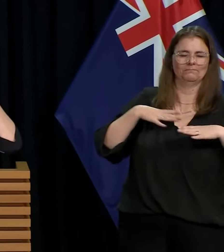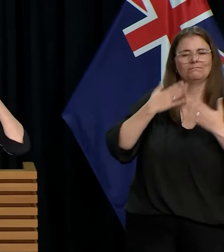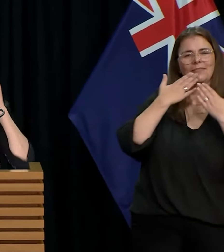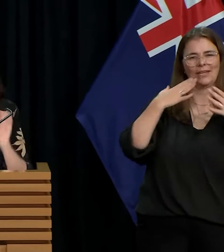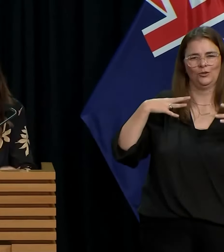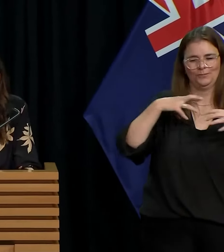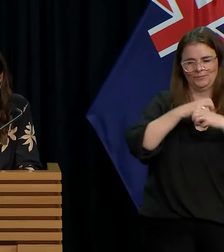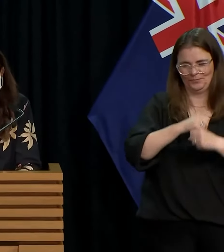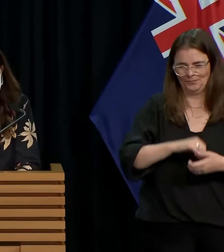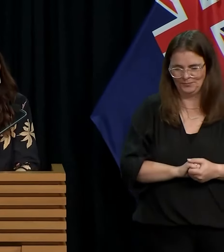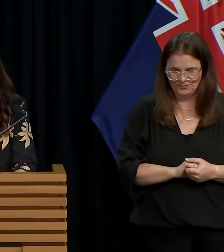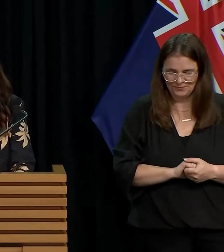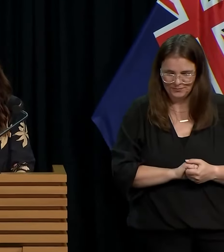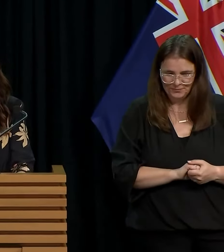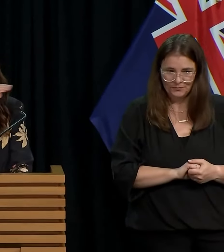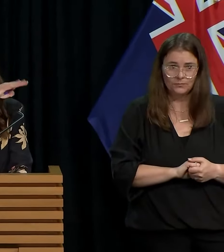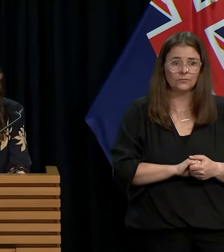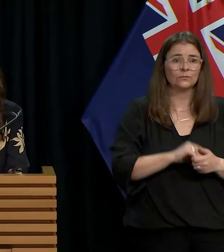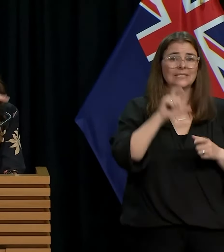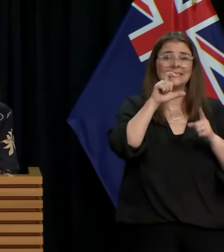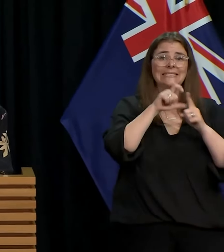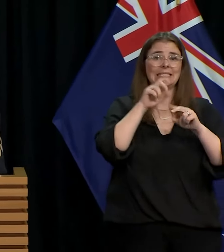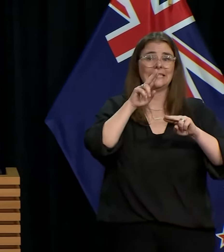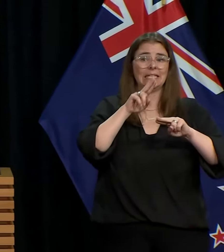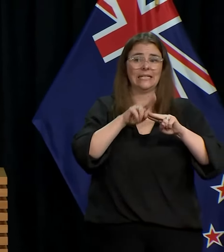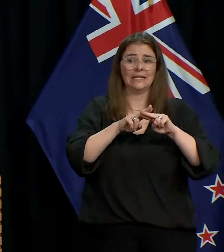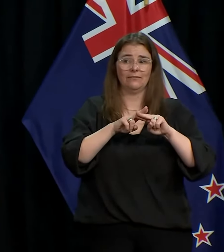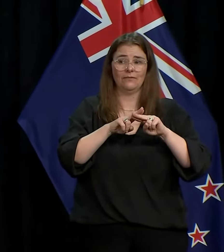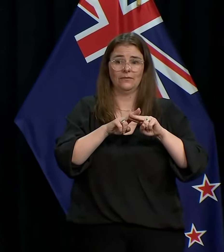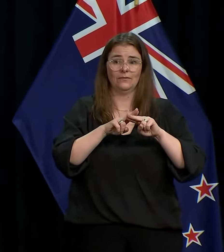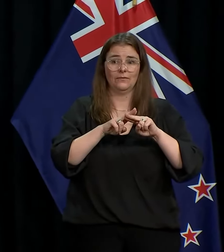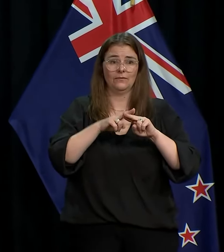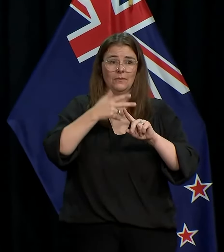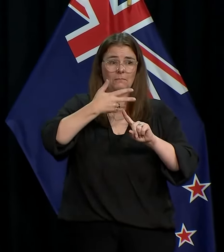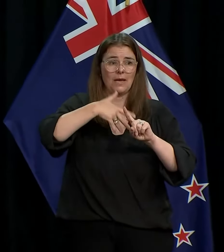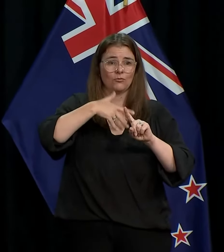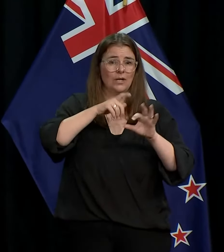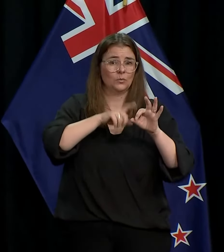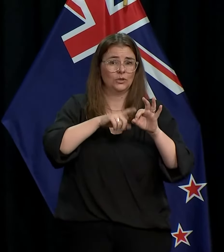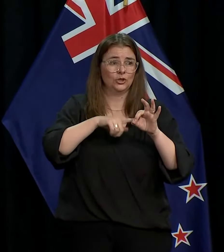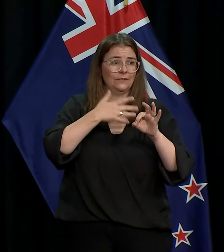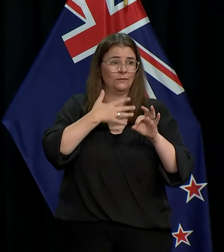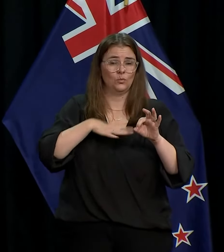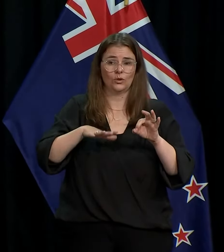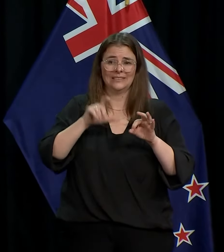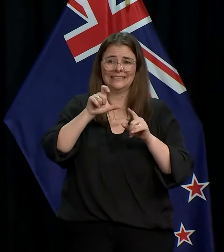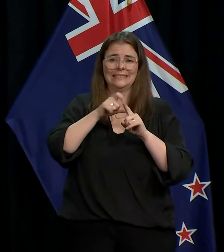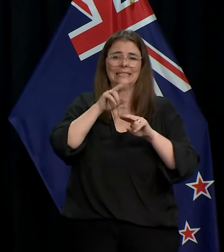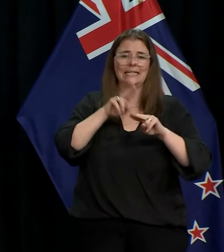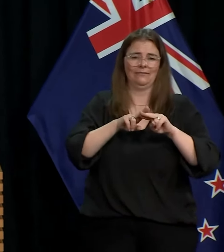everyone. The CDF, if anyone has just background questions that they wish to ask, the CDF is available.